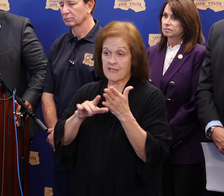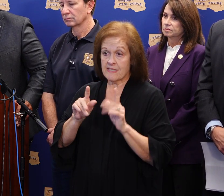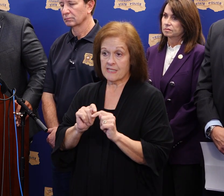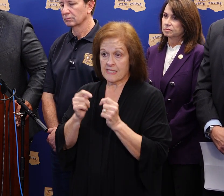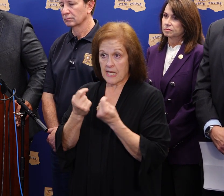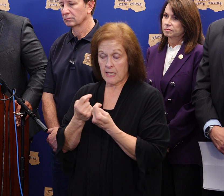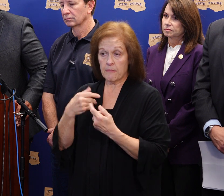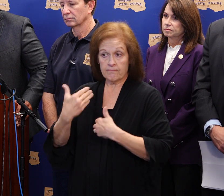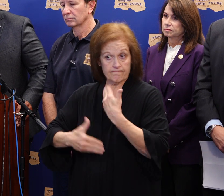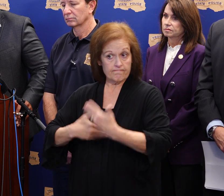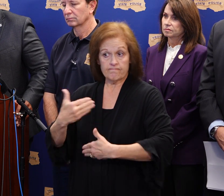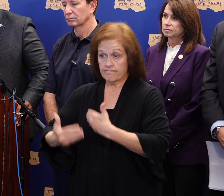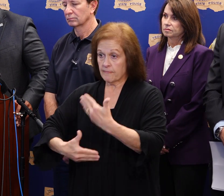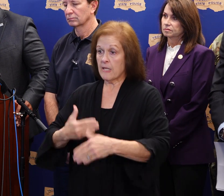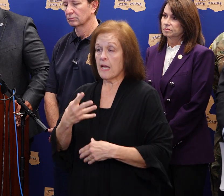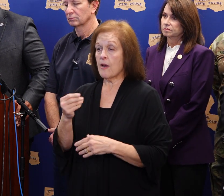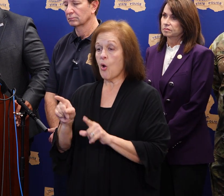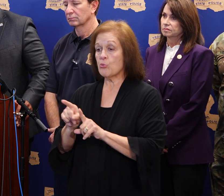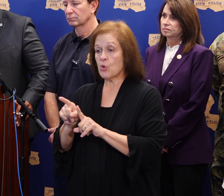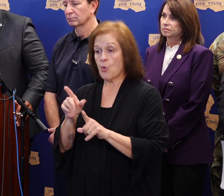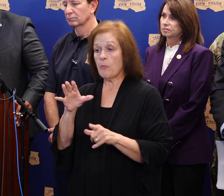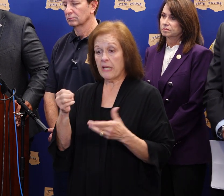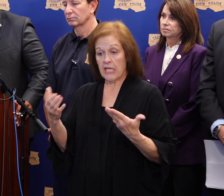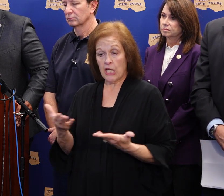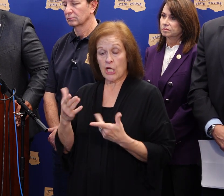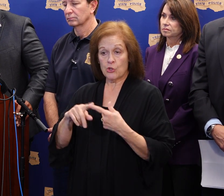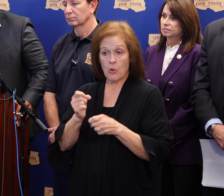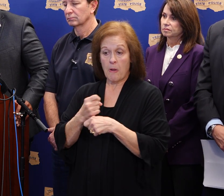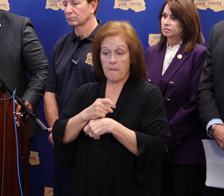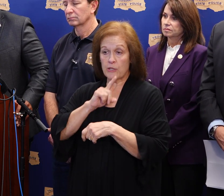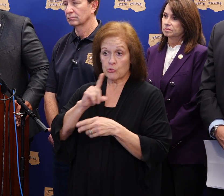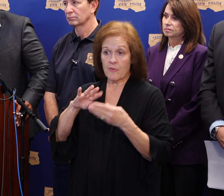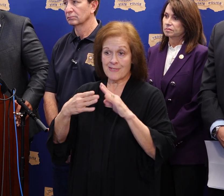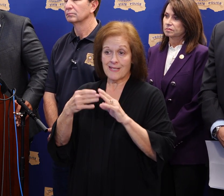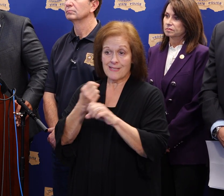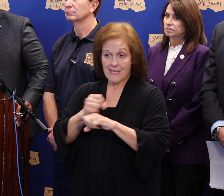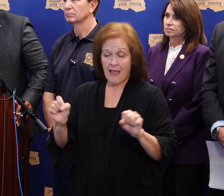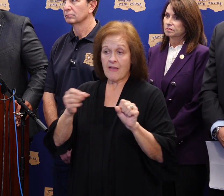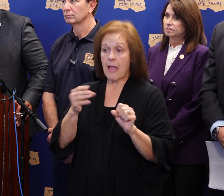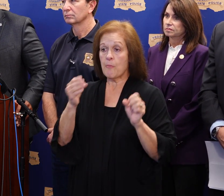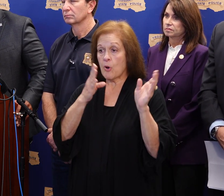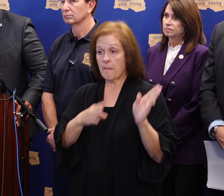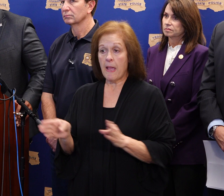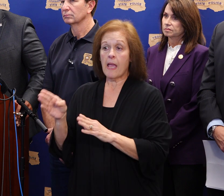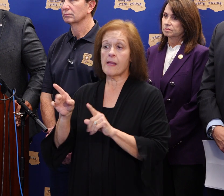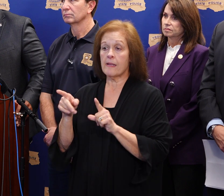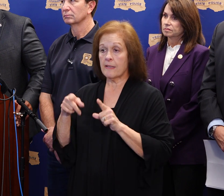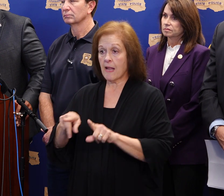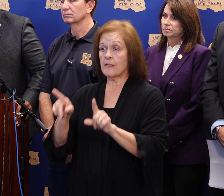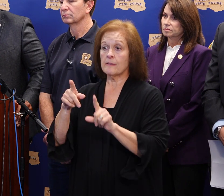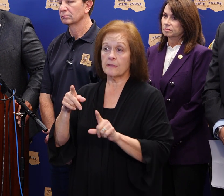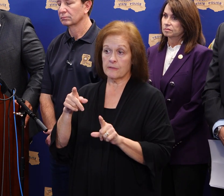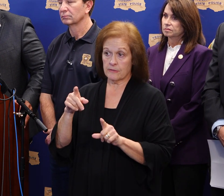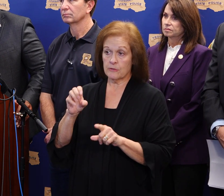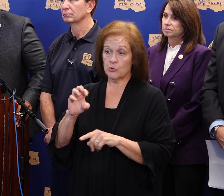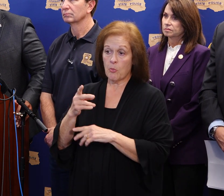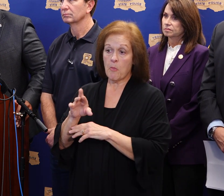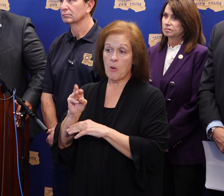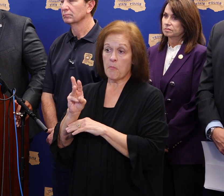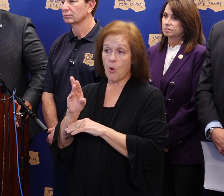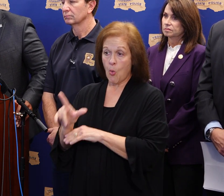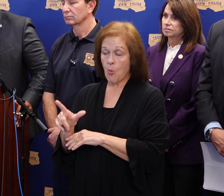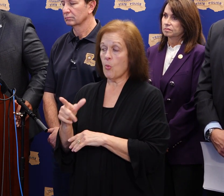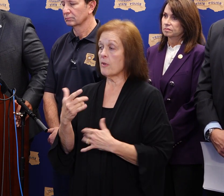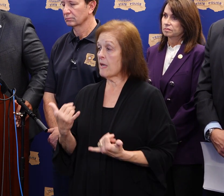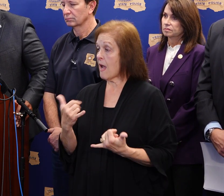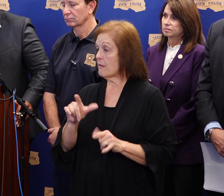this investigation forward, but also we'll be here to make sure the city is safe and prepared as we move into the Super Bowl. And with that, I'm